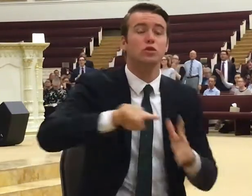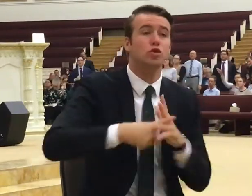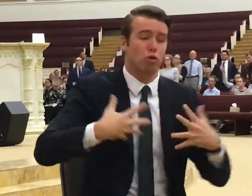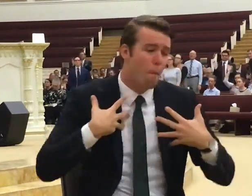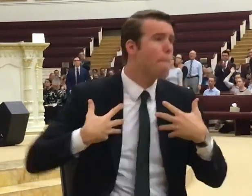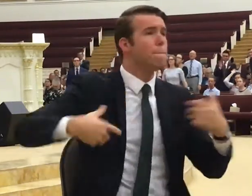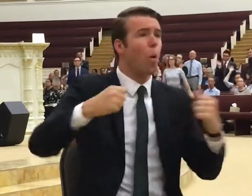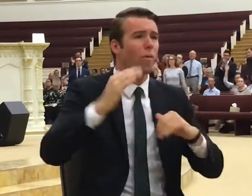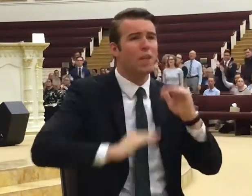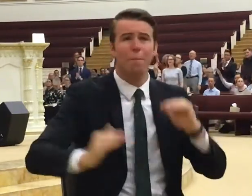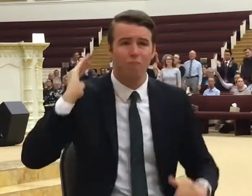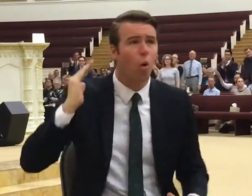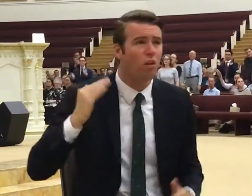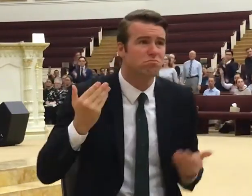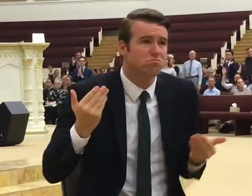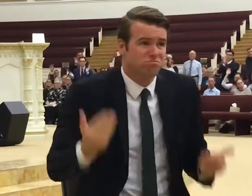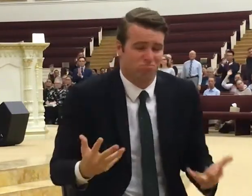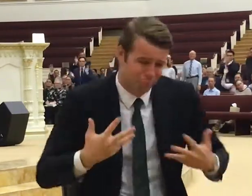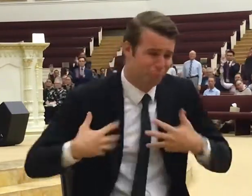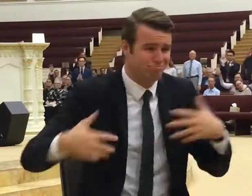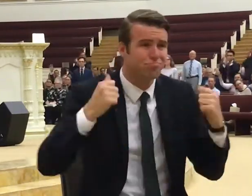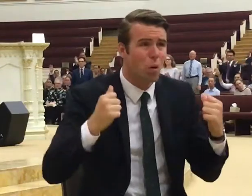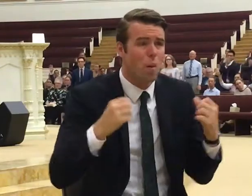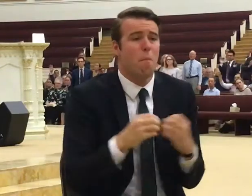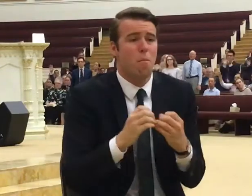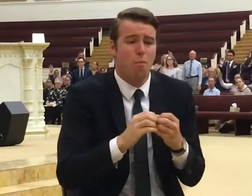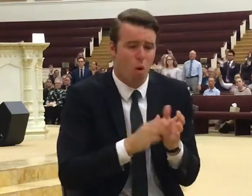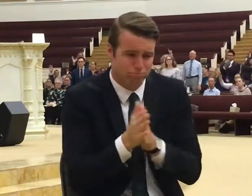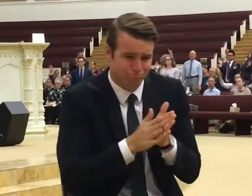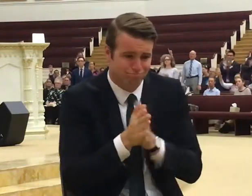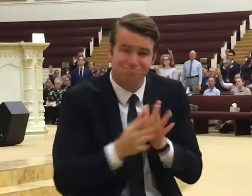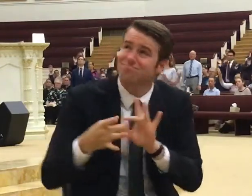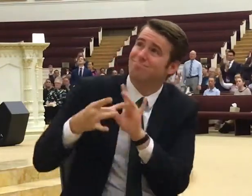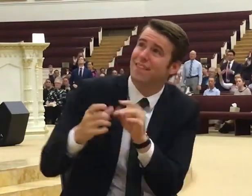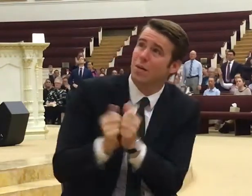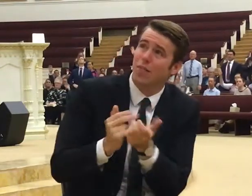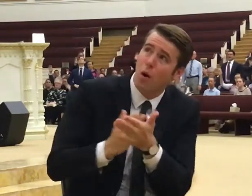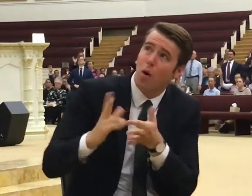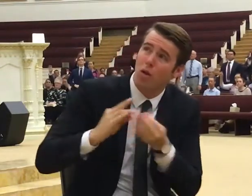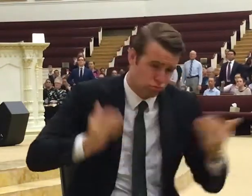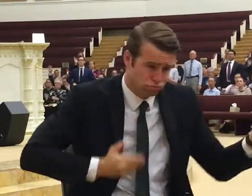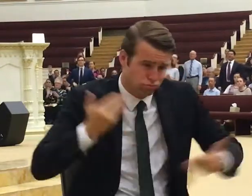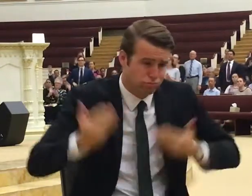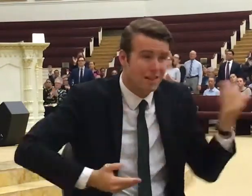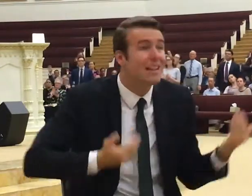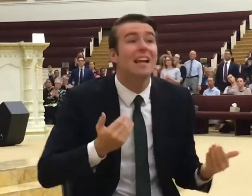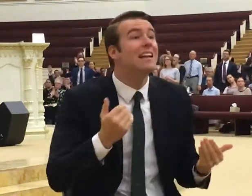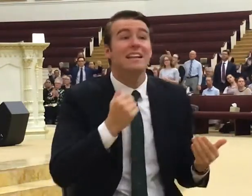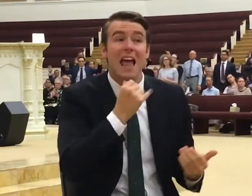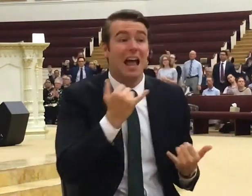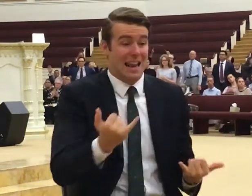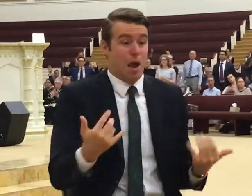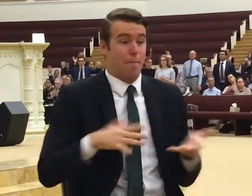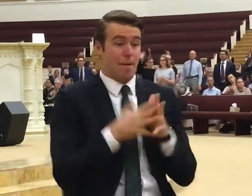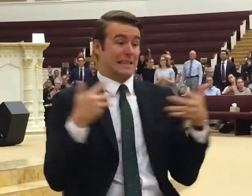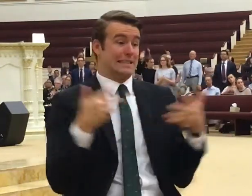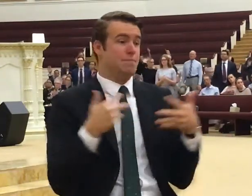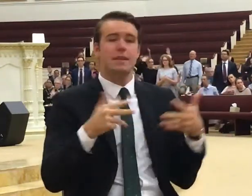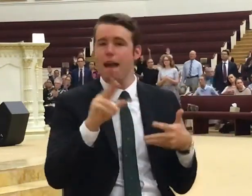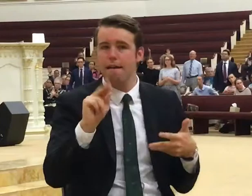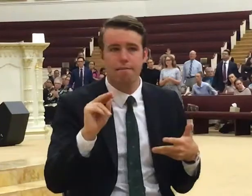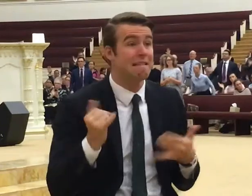than we've ever been, if somebody will get more in tune with the Holy Ghost, it's not a day to be intimidated.